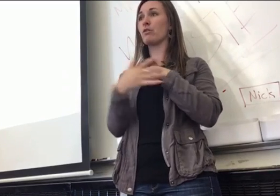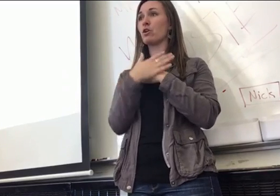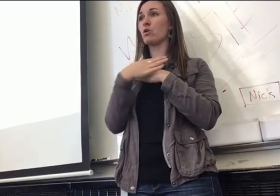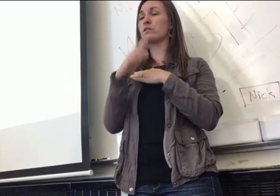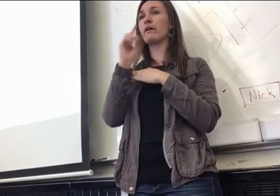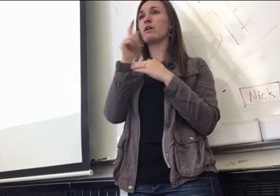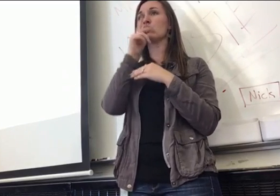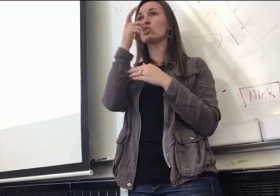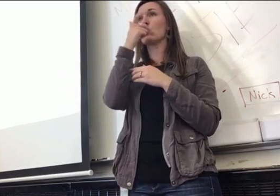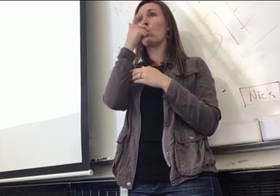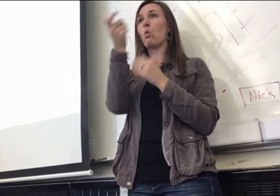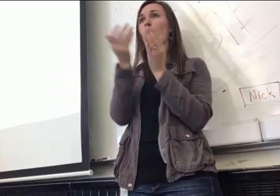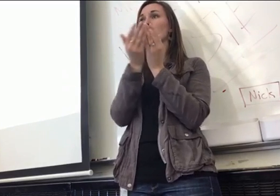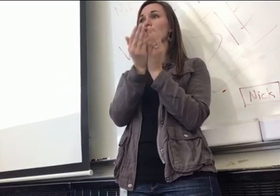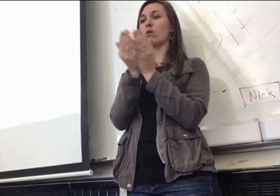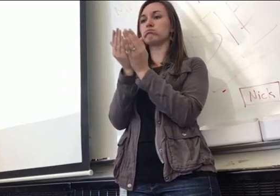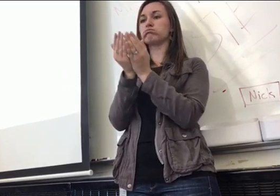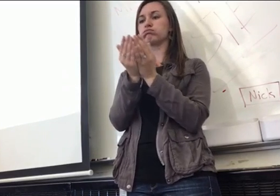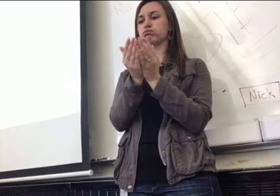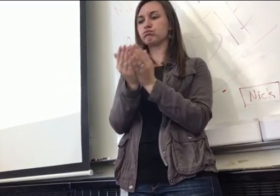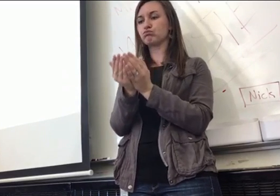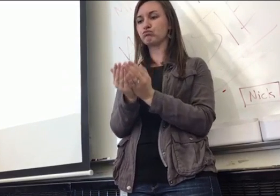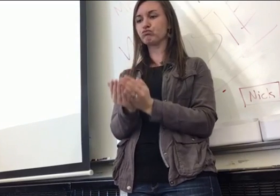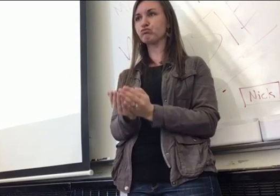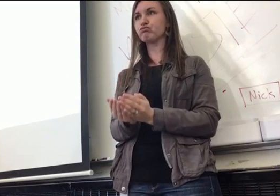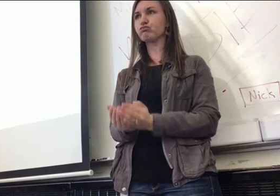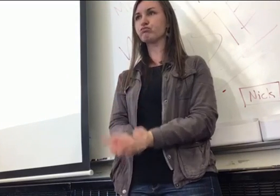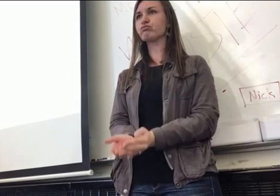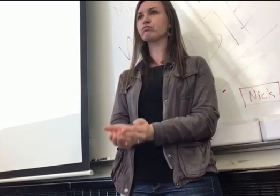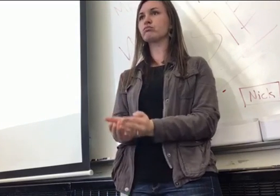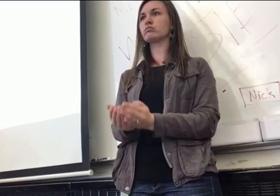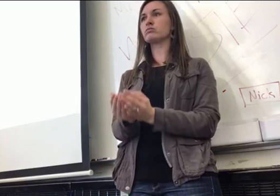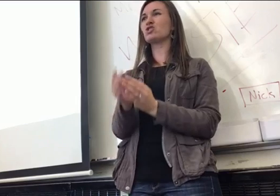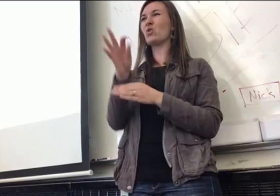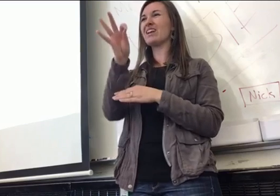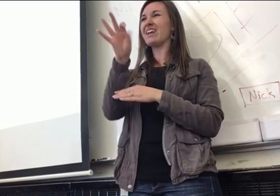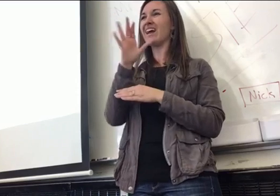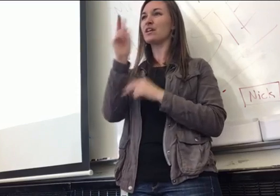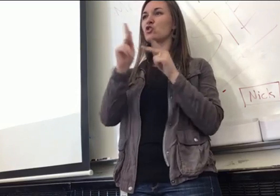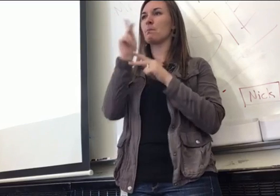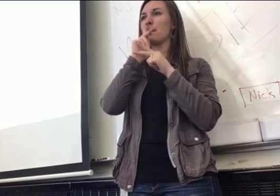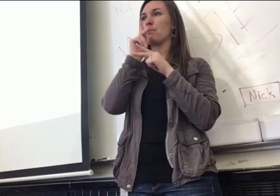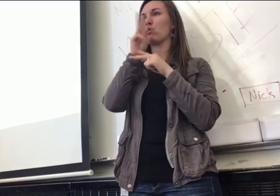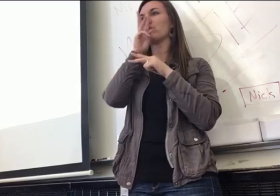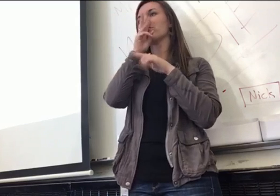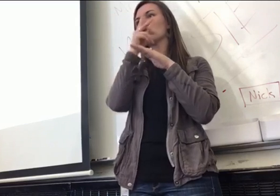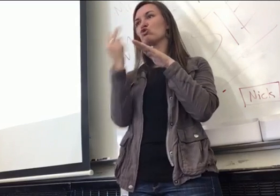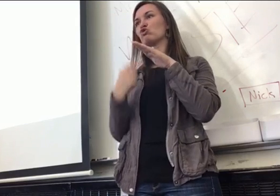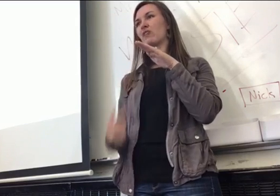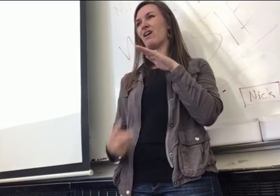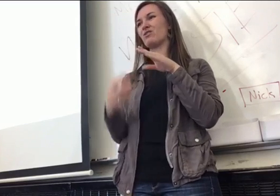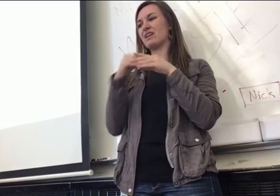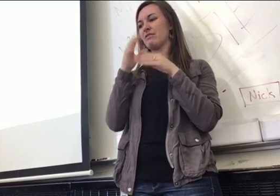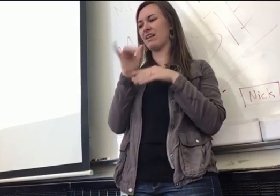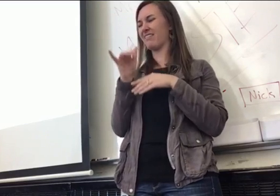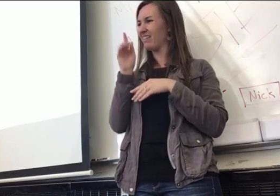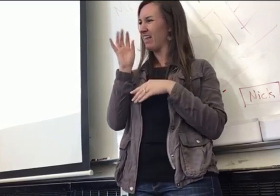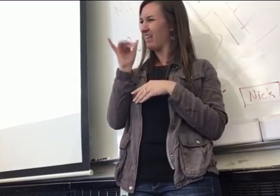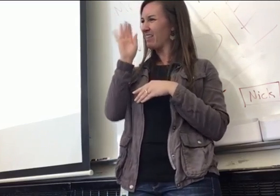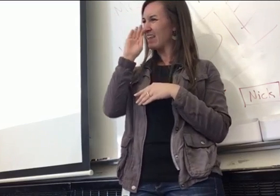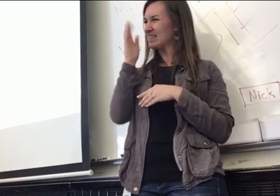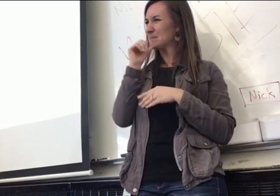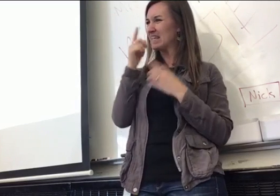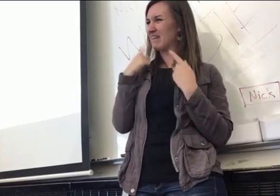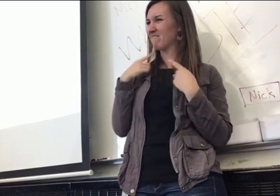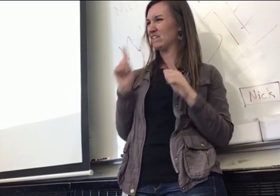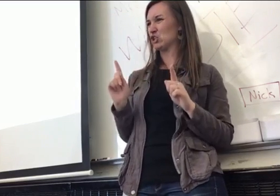go down, and 900 lives died on that shipwreck. Yeah. That seems like inefficient. Okay.